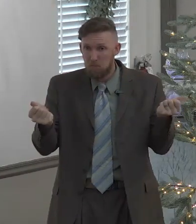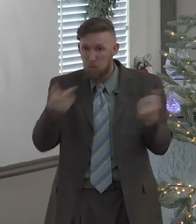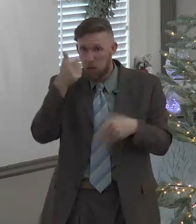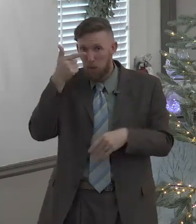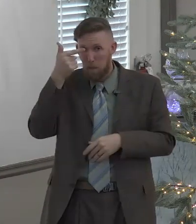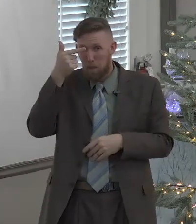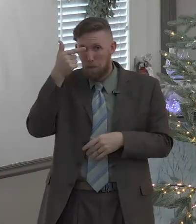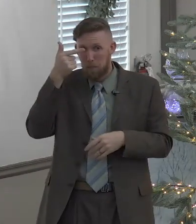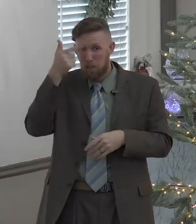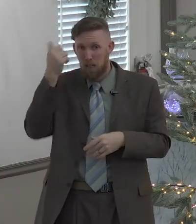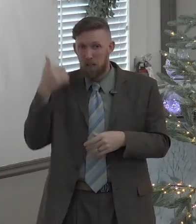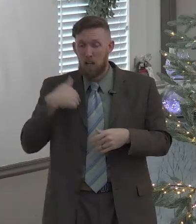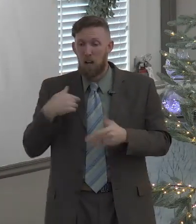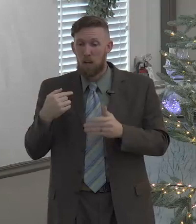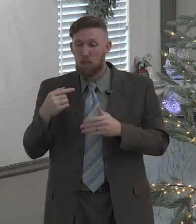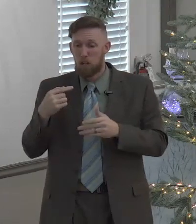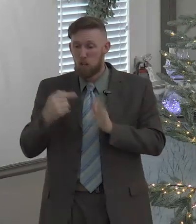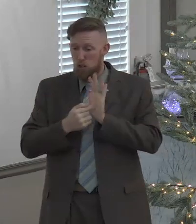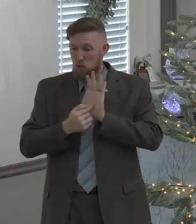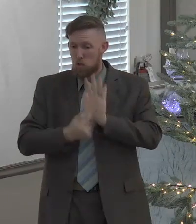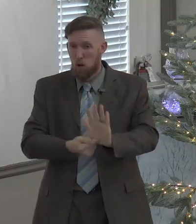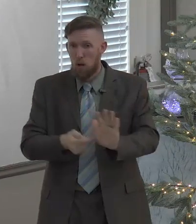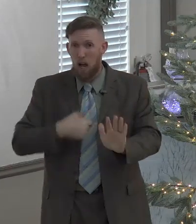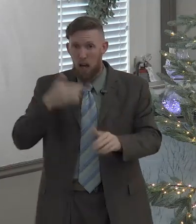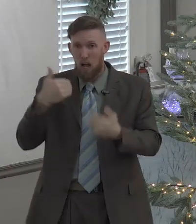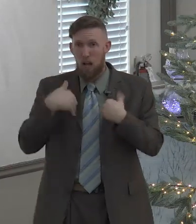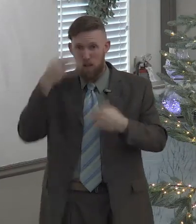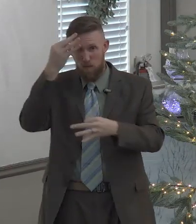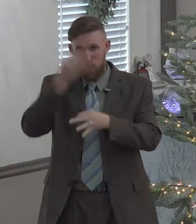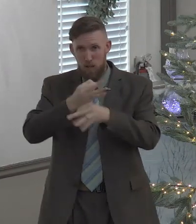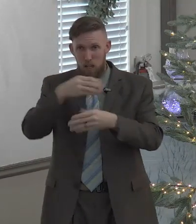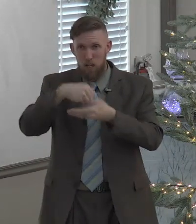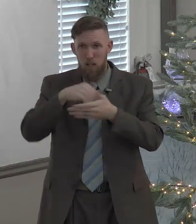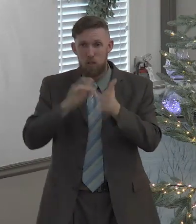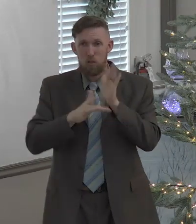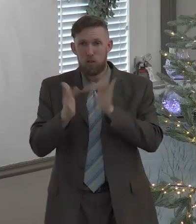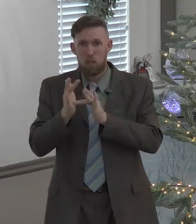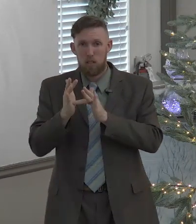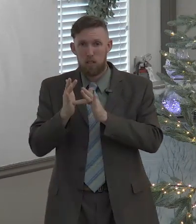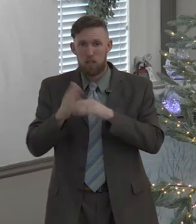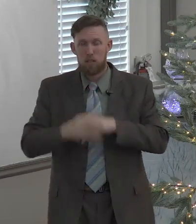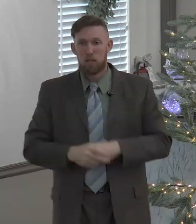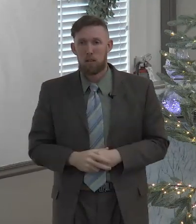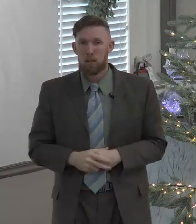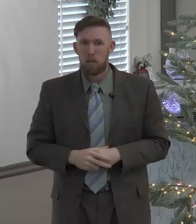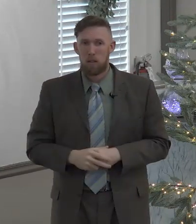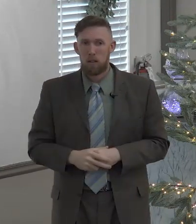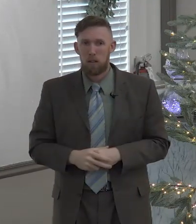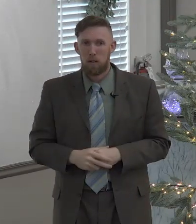I'm going to probably lose my livelihood because I've now come out for Jesus.